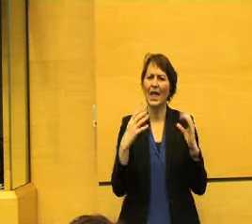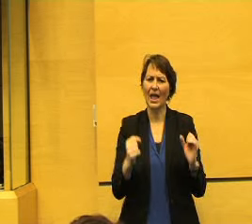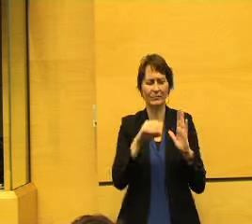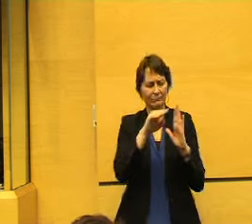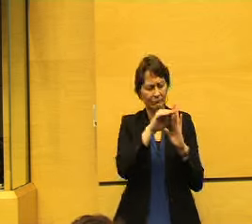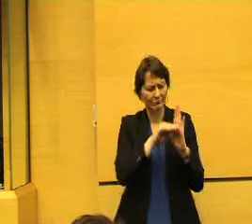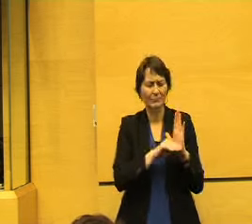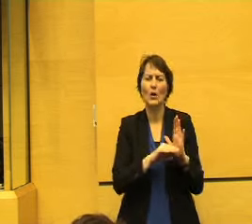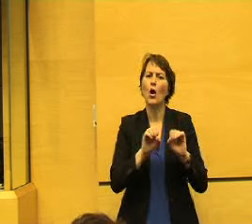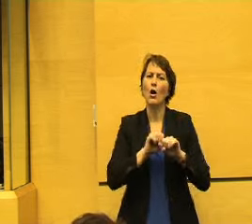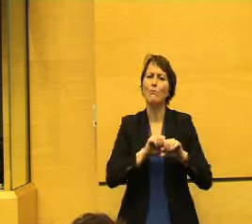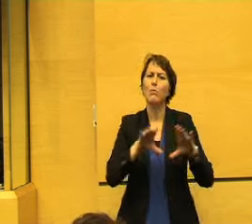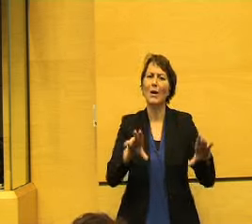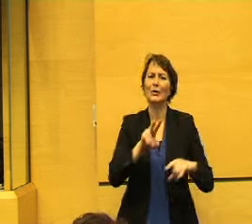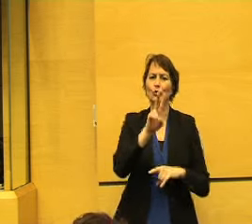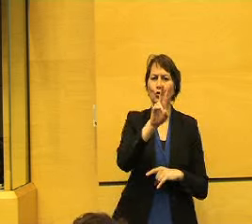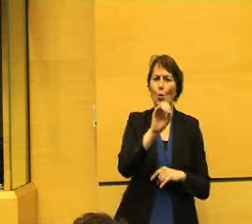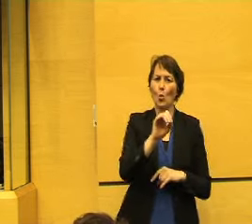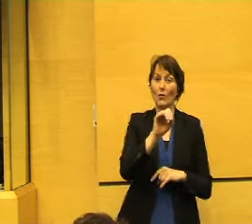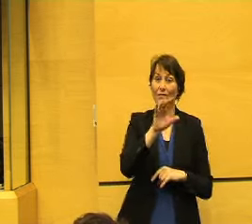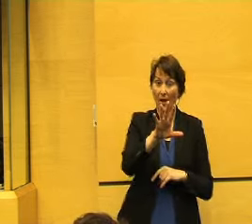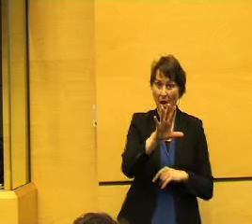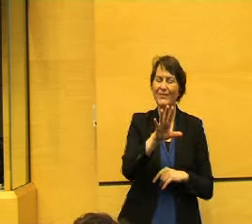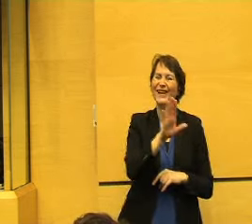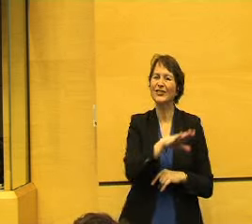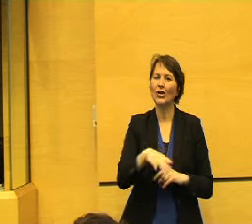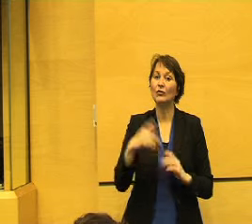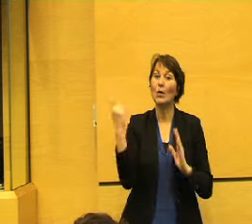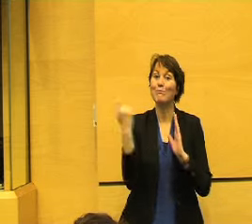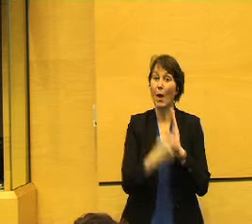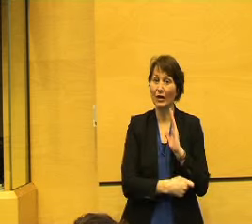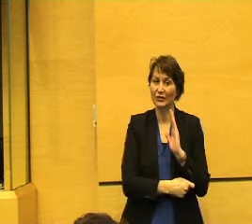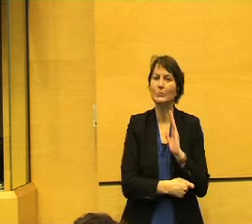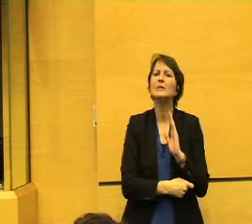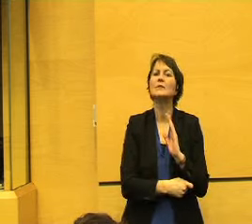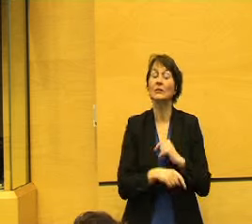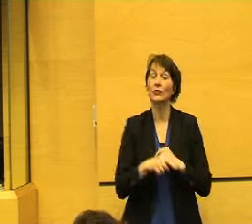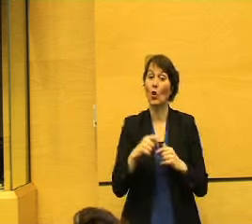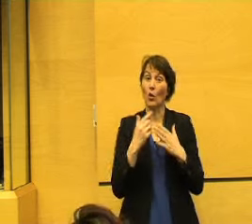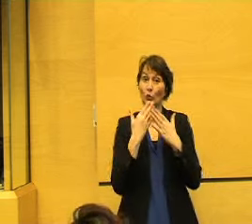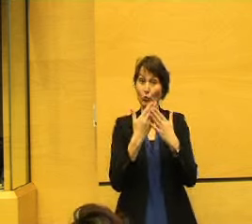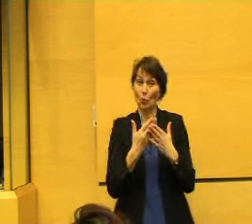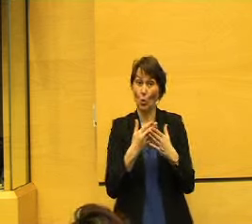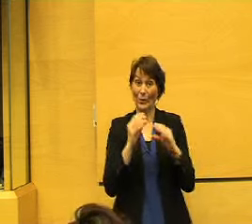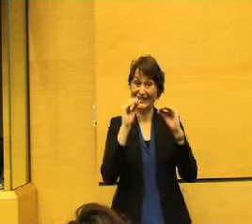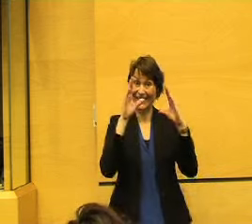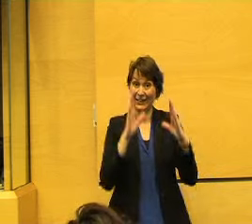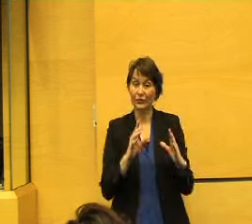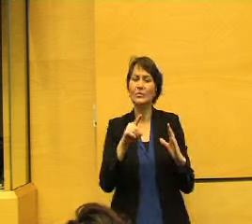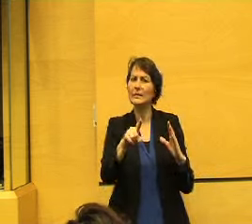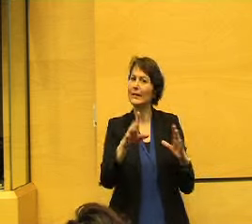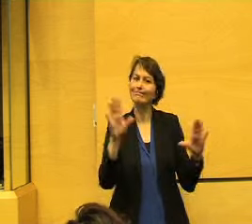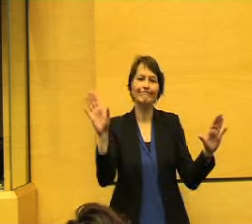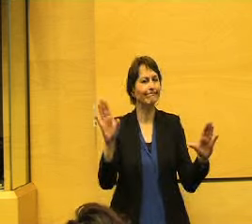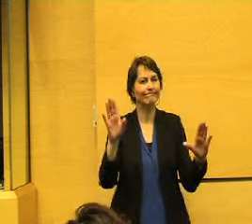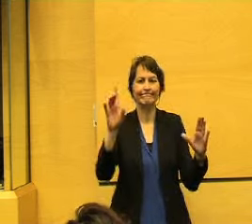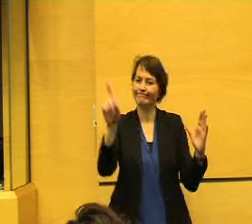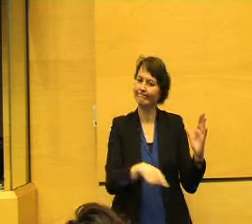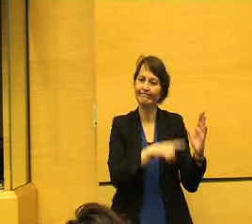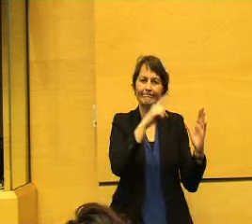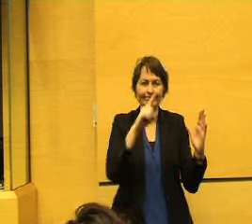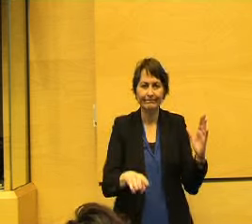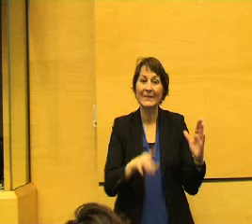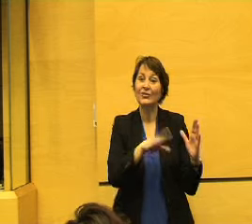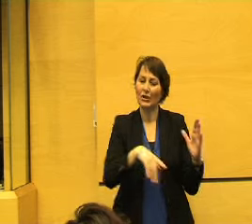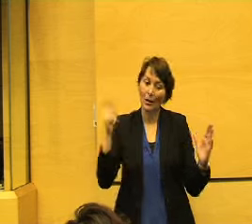students 2005. Prevented teachers from physically punishing students in all means, including persons